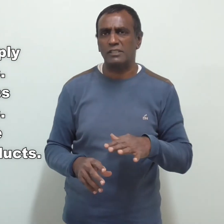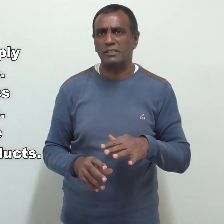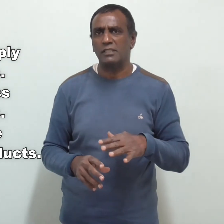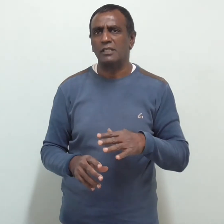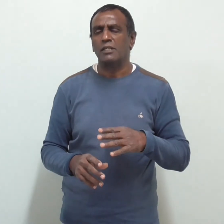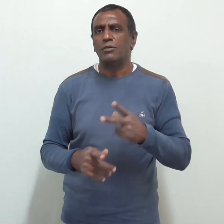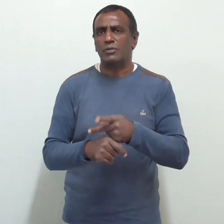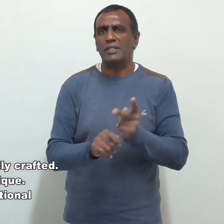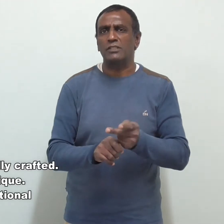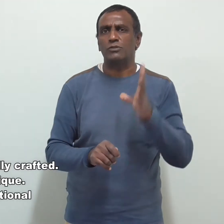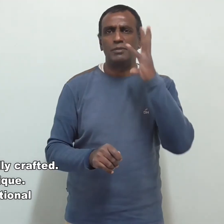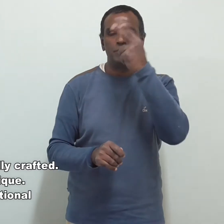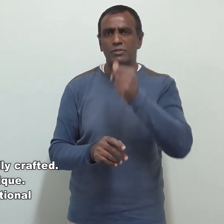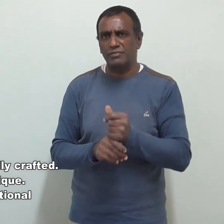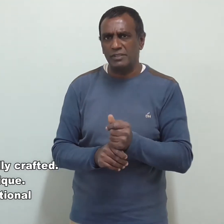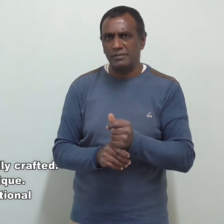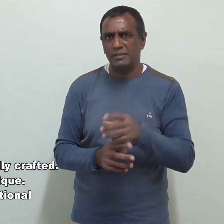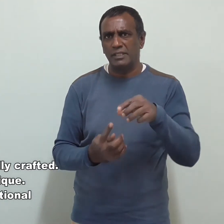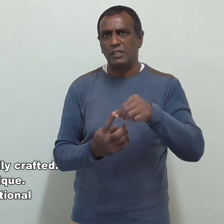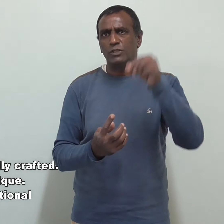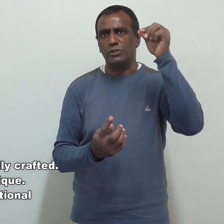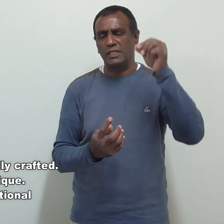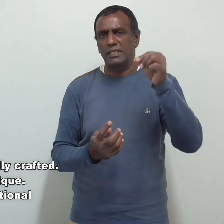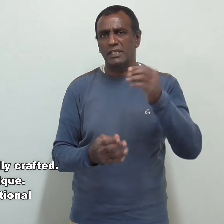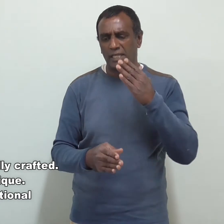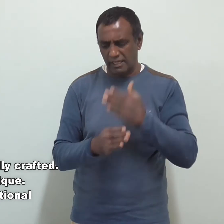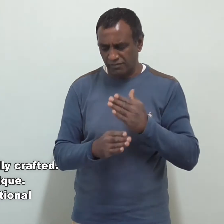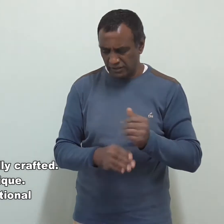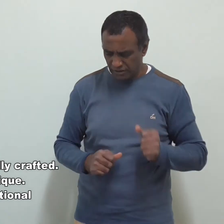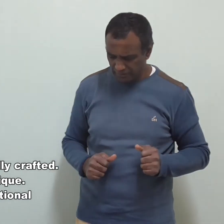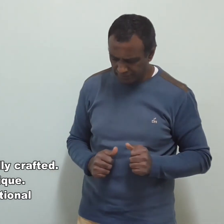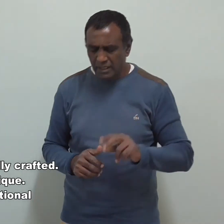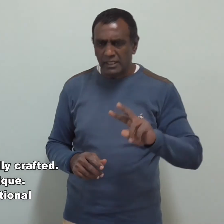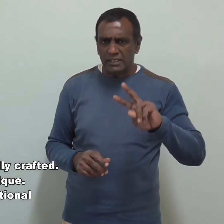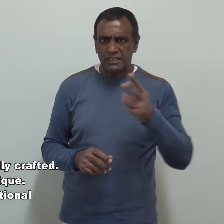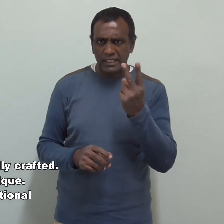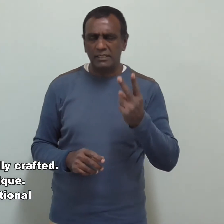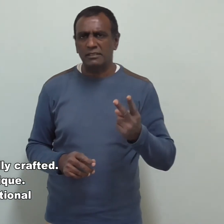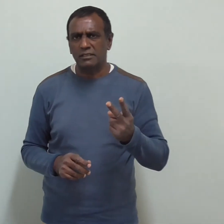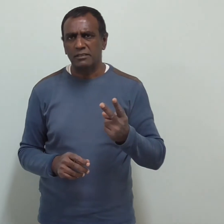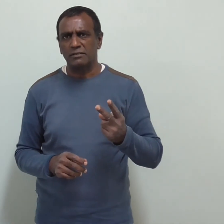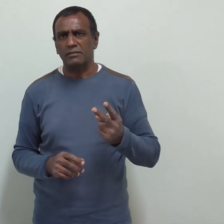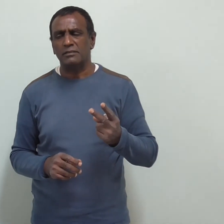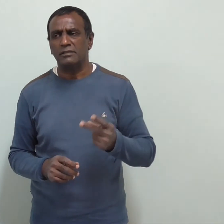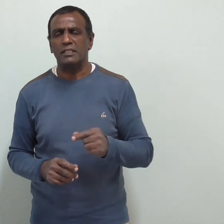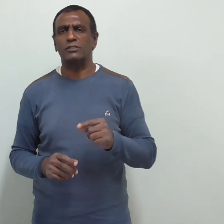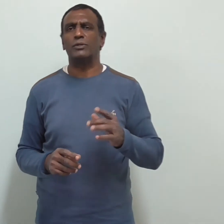wanted products to be beautiful, unique, and functional. Second, let's look